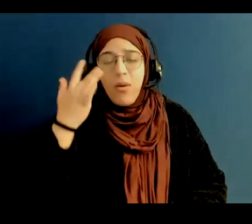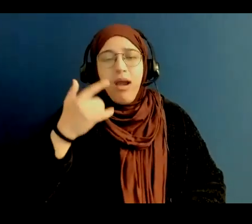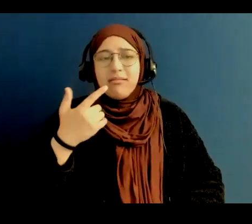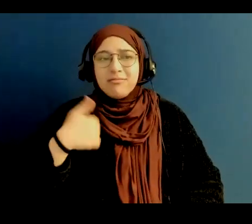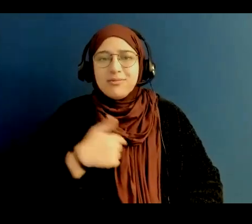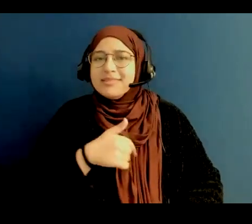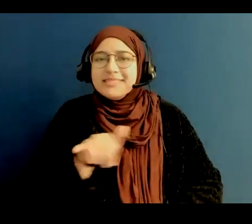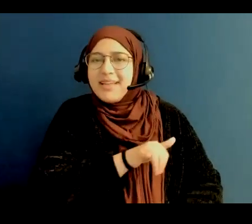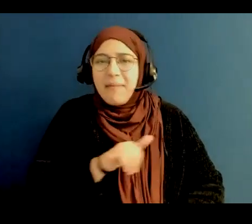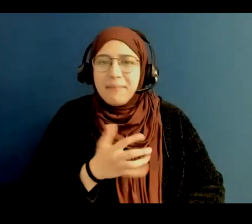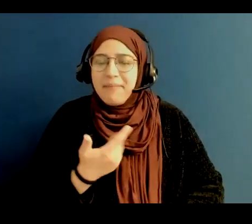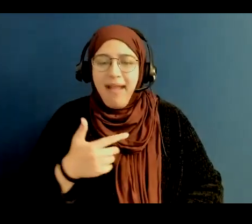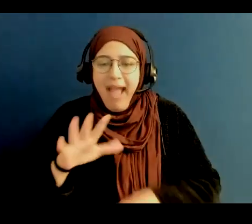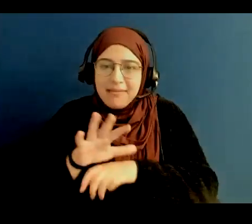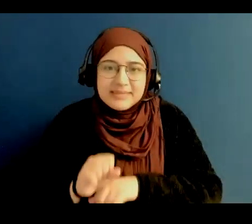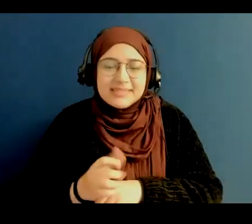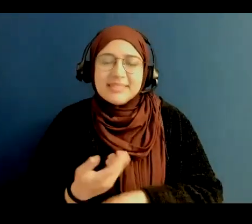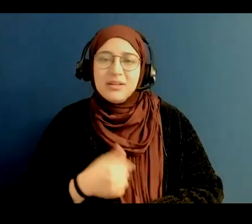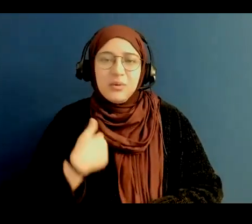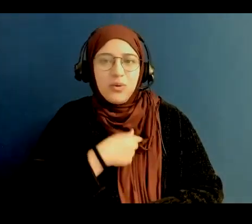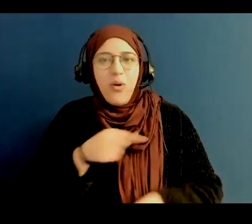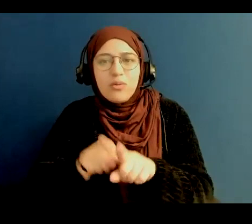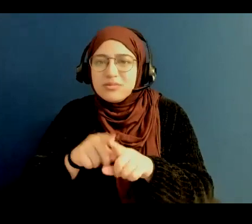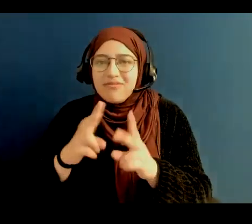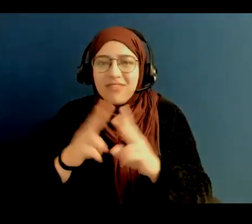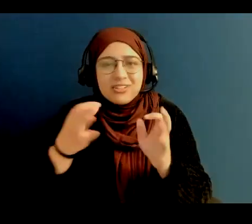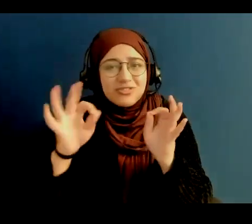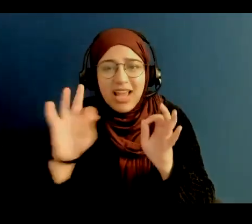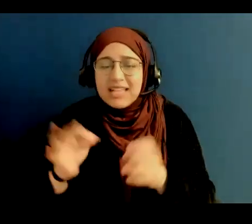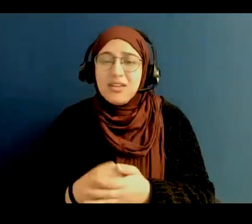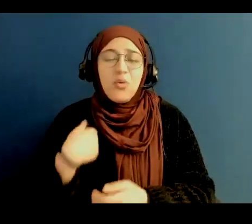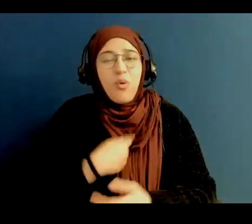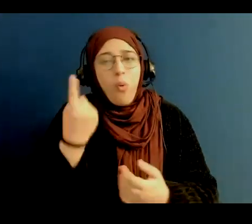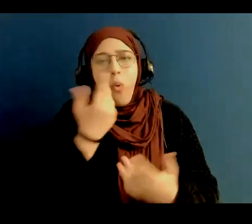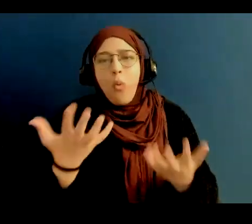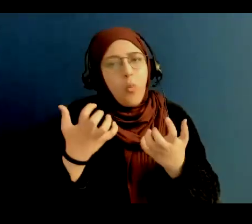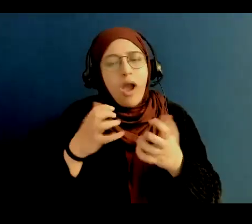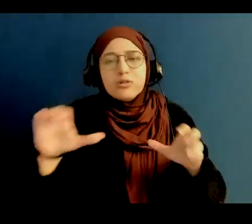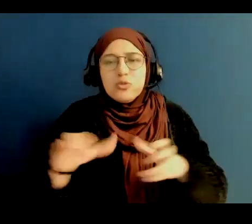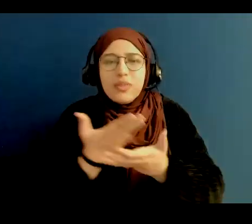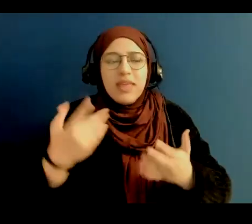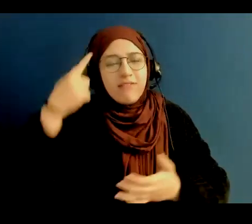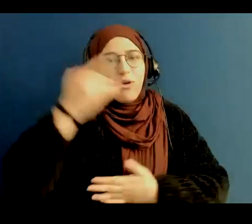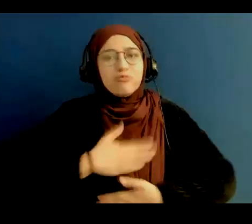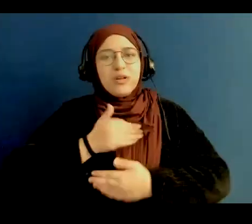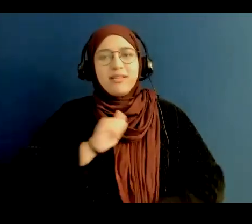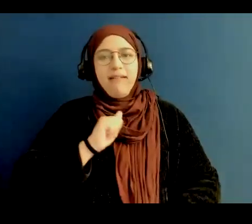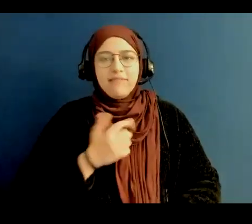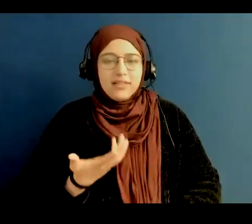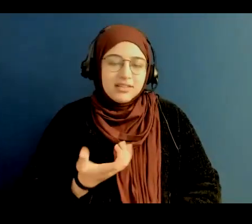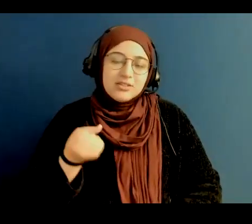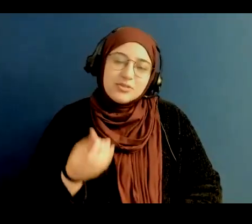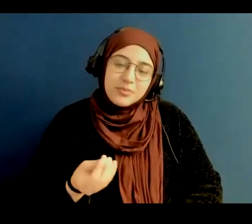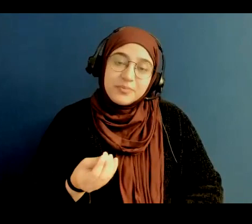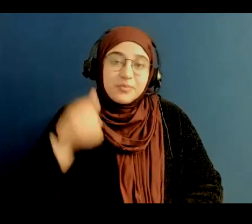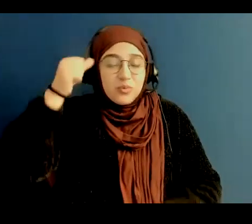also are very distracted and we want to do things that entertain us all the time. So remember, ask Allah Azza wa Jal for